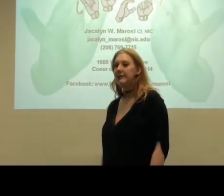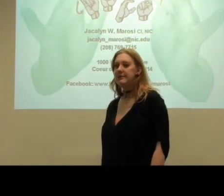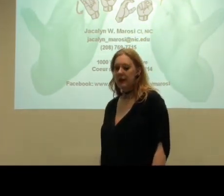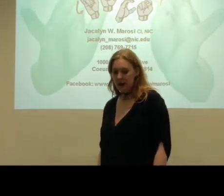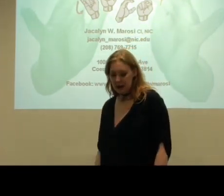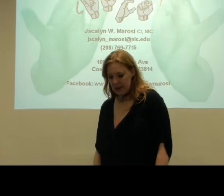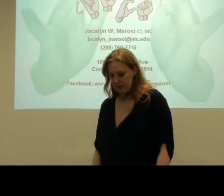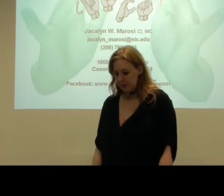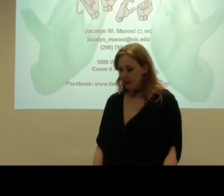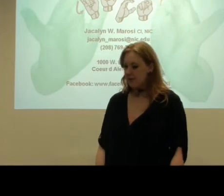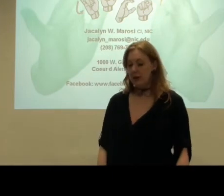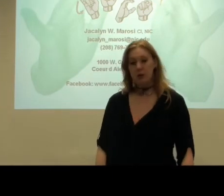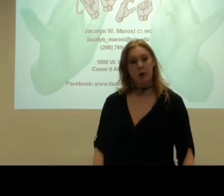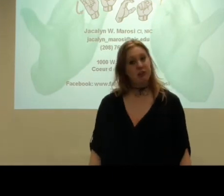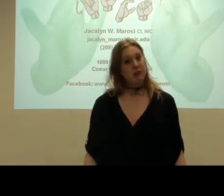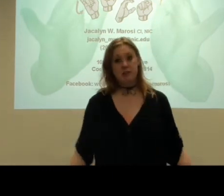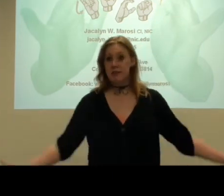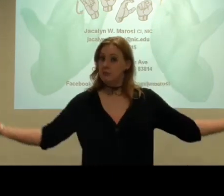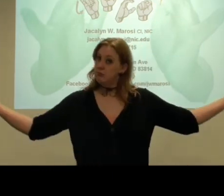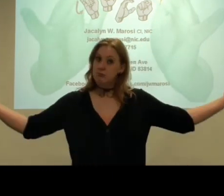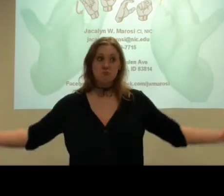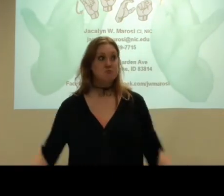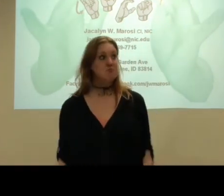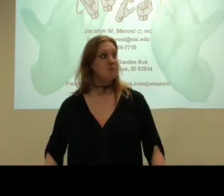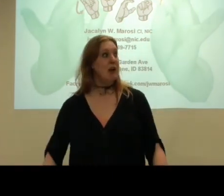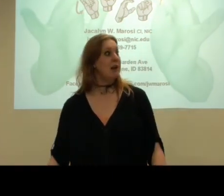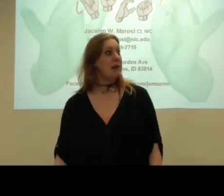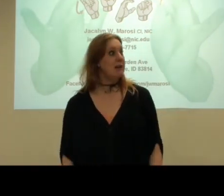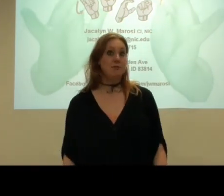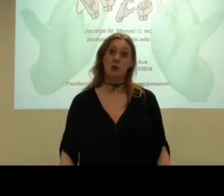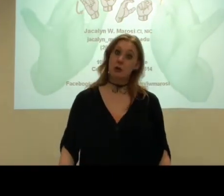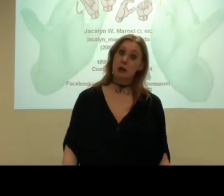Otherwise, if you have any other questions, then feel free to